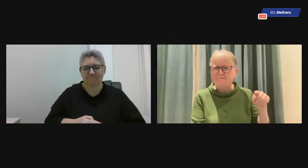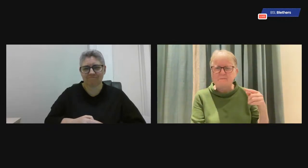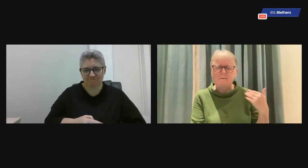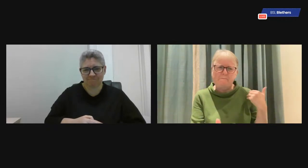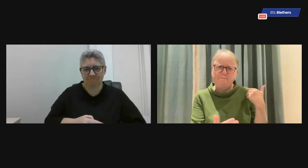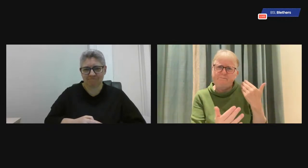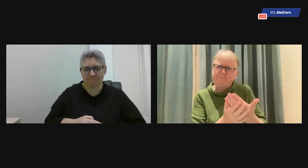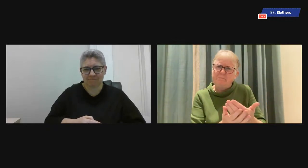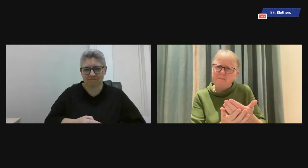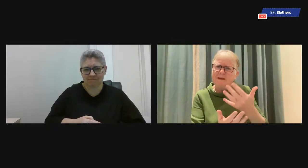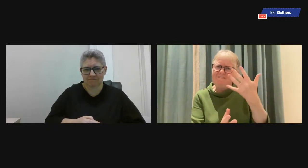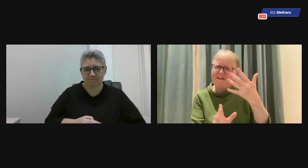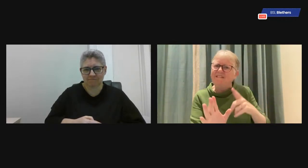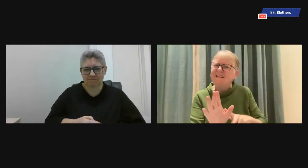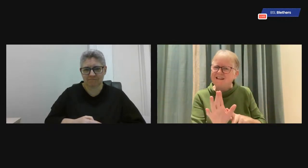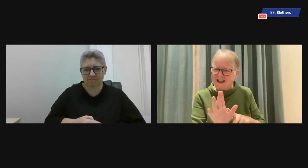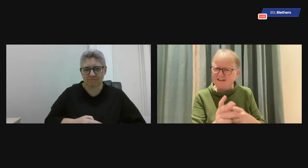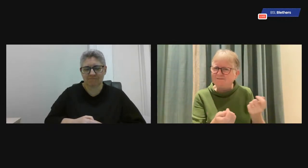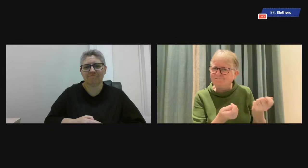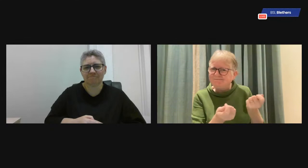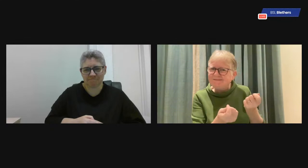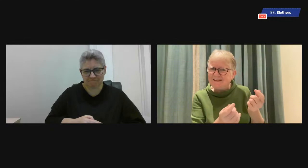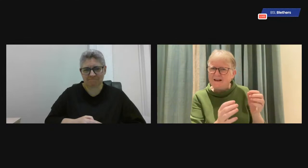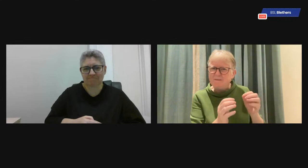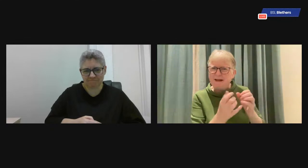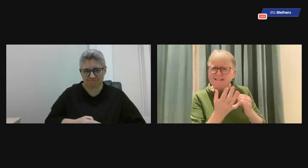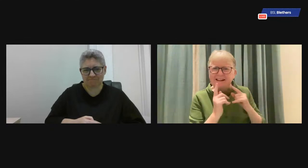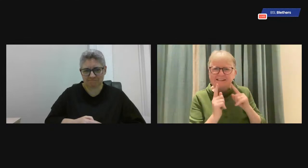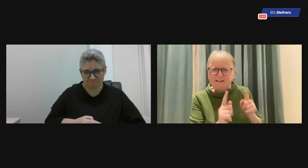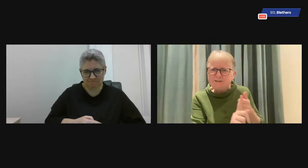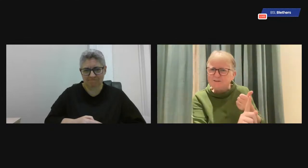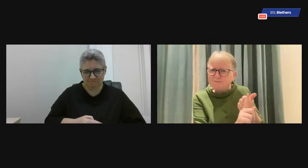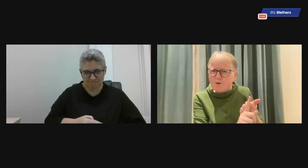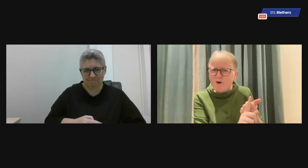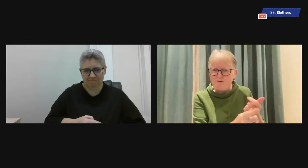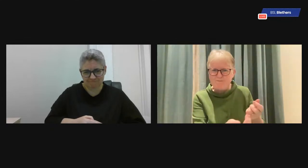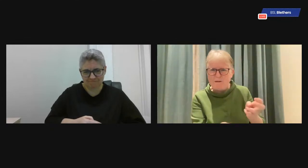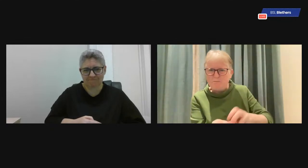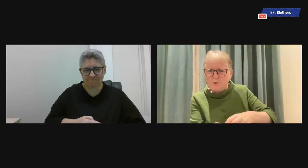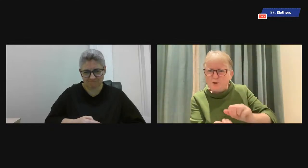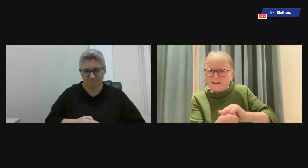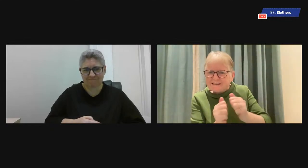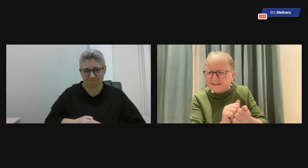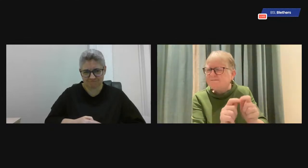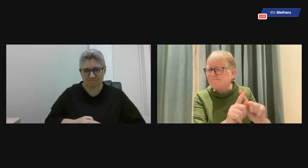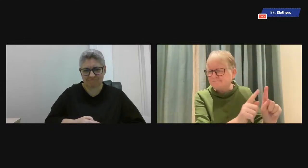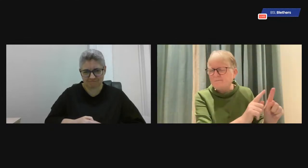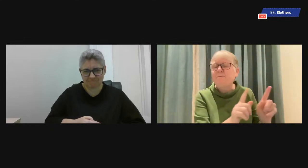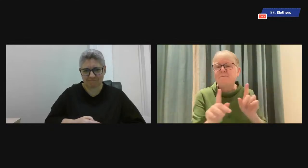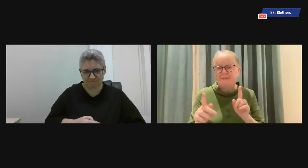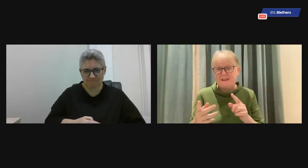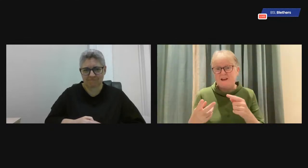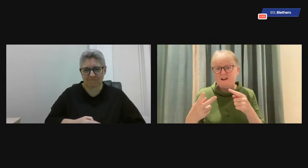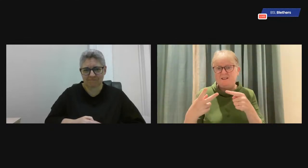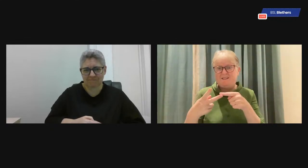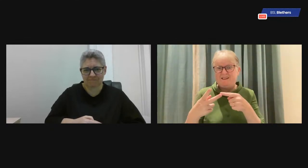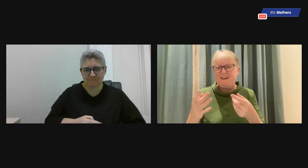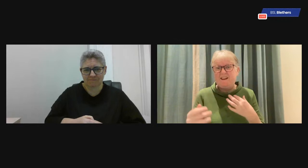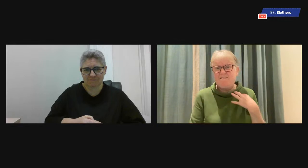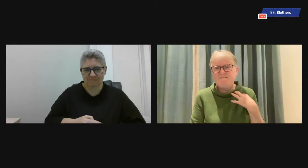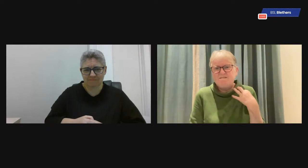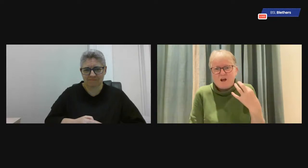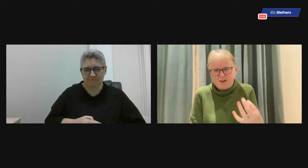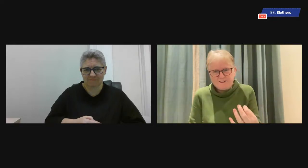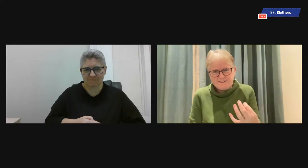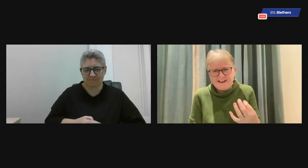London. And I have been teaching for 35 years, supporting BSL tutors